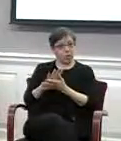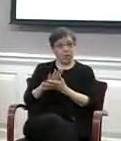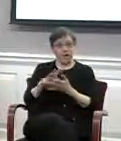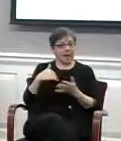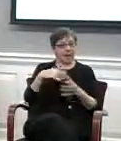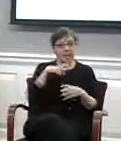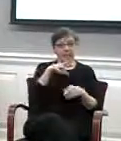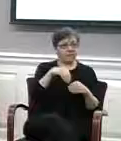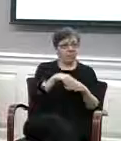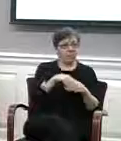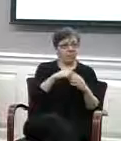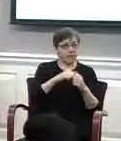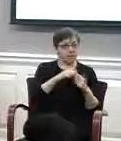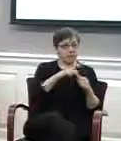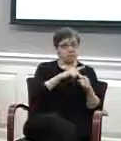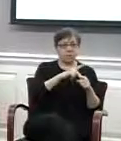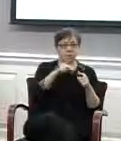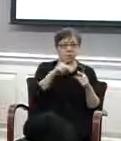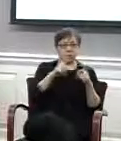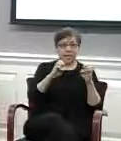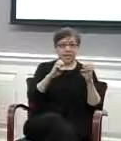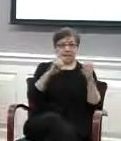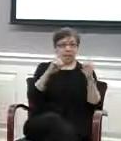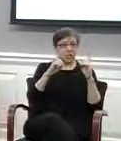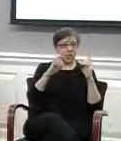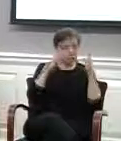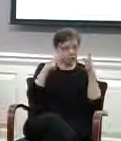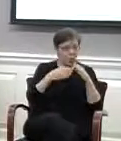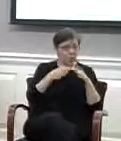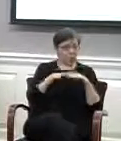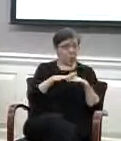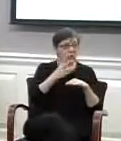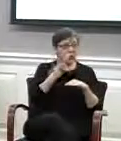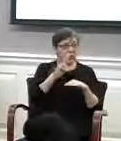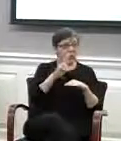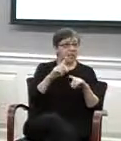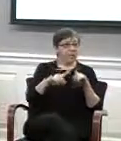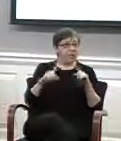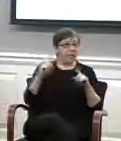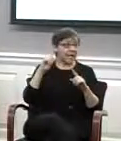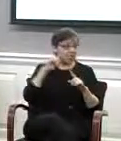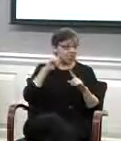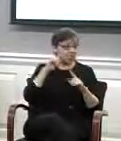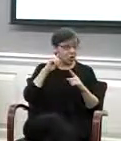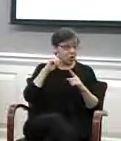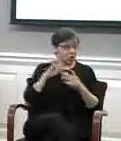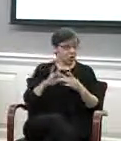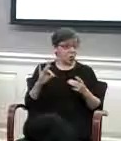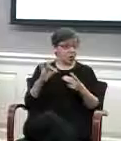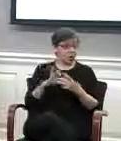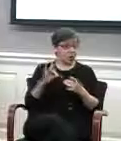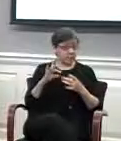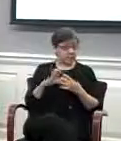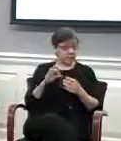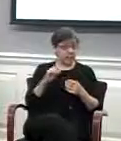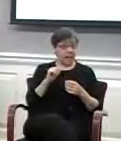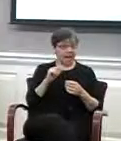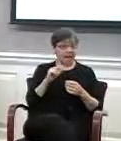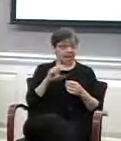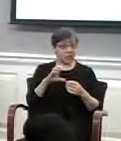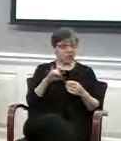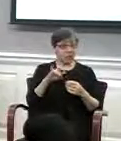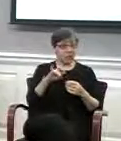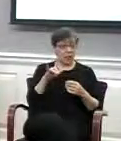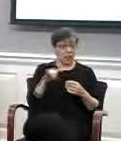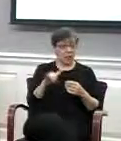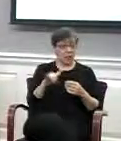in these kind of professional education focused on human rights, but just anecdotally I can say that I think discursively and in the discourse of